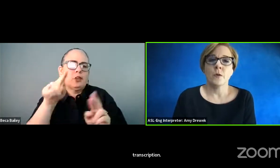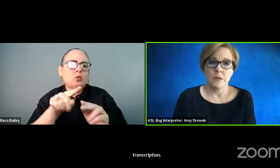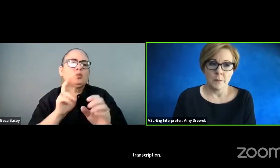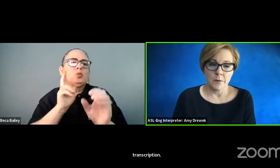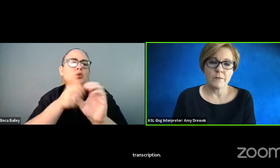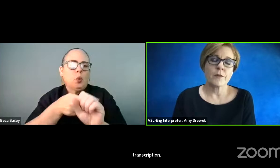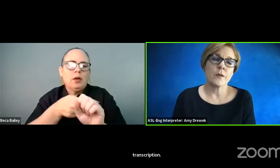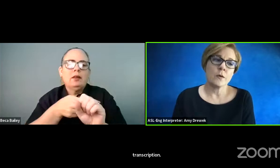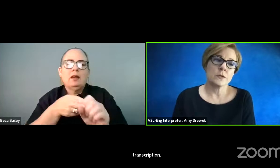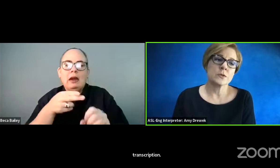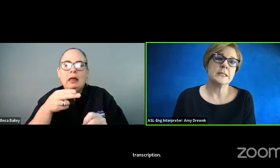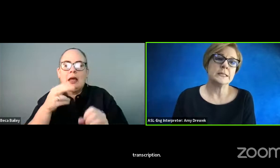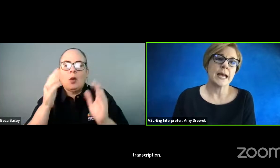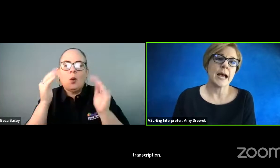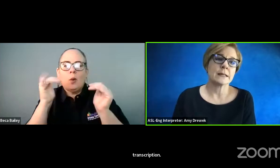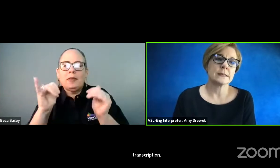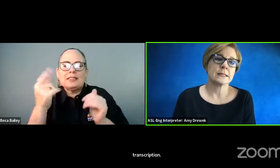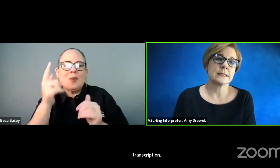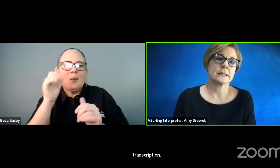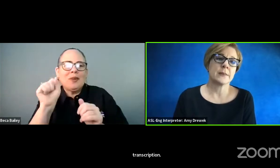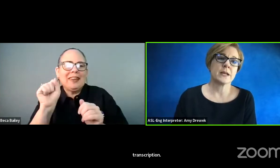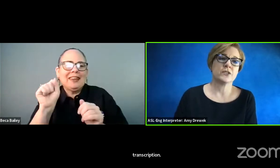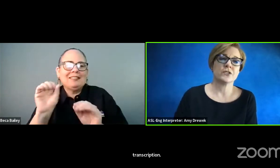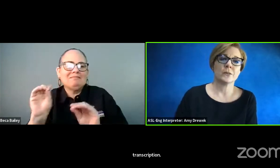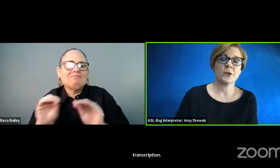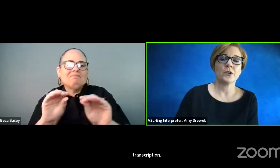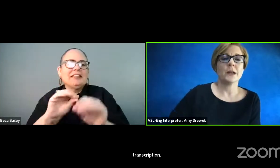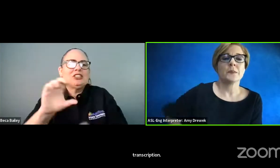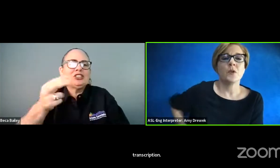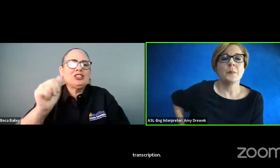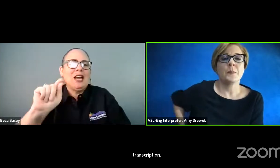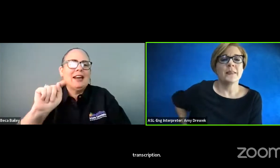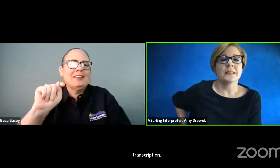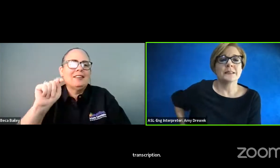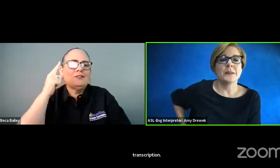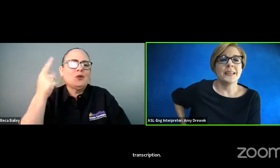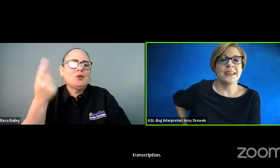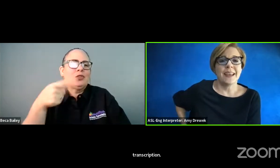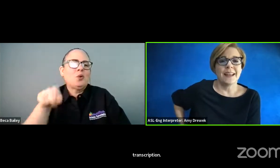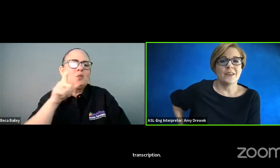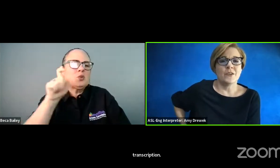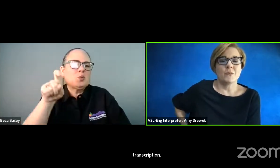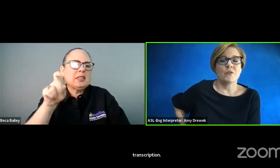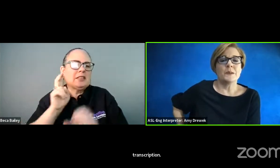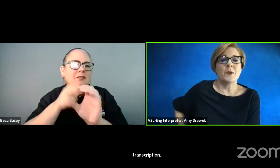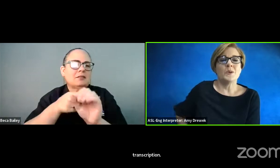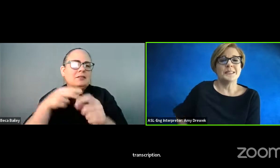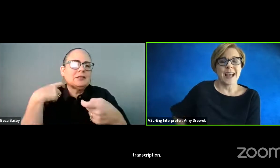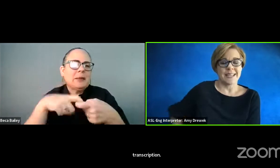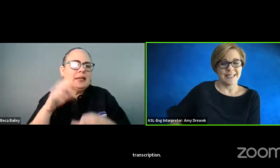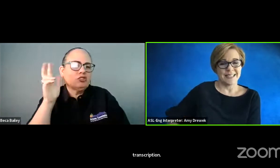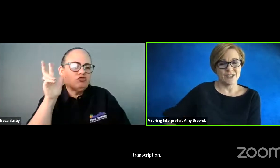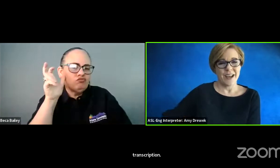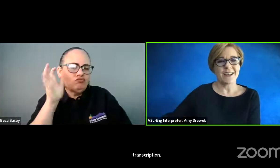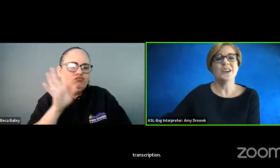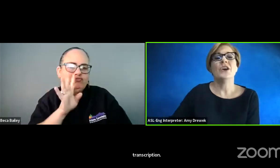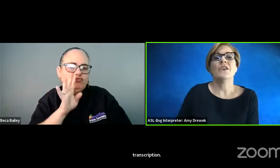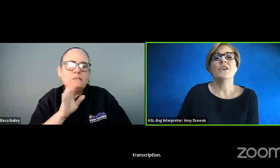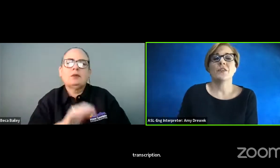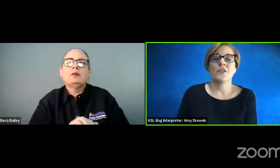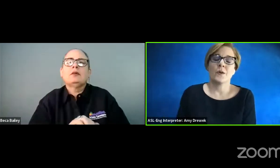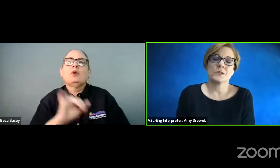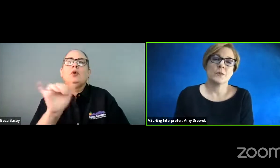We have a phone number for those who need to access the Spanish interpreter, and I'm hoping that somebody can repost that in the